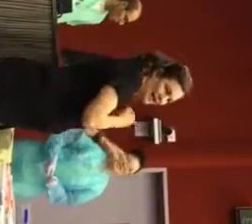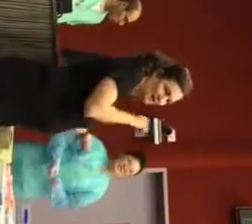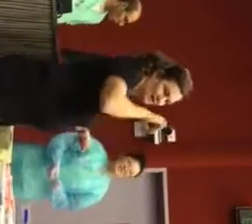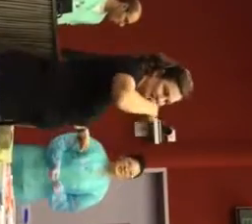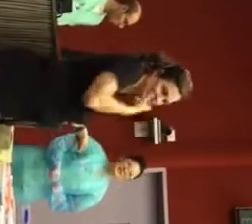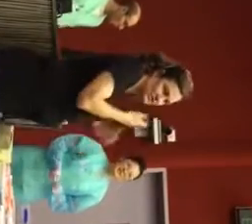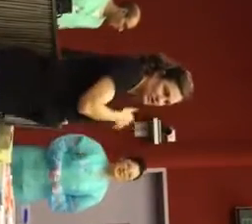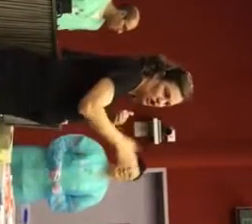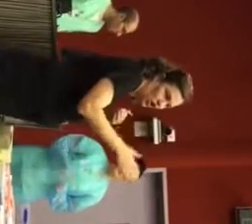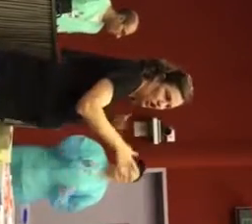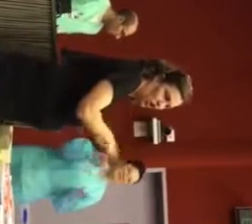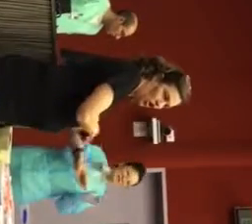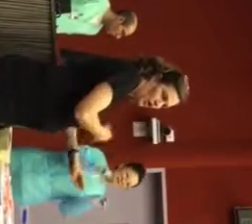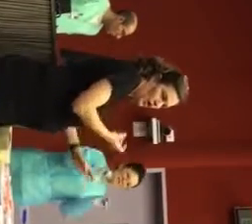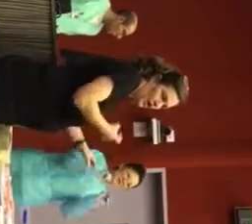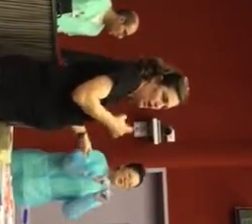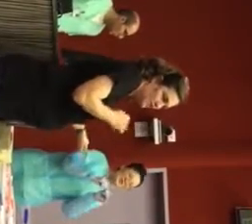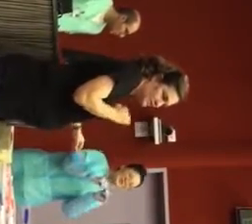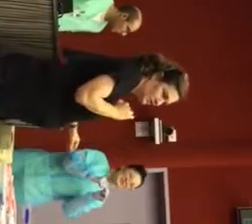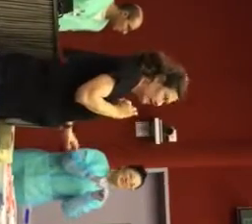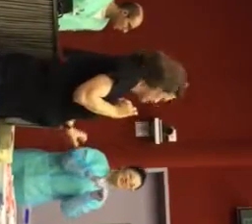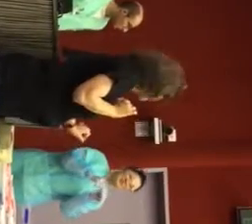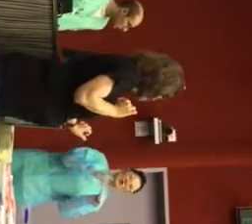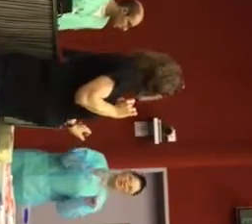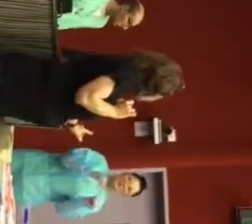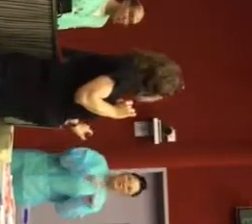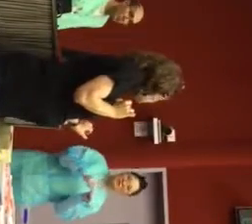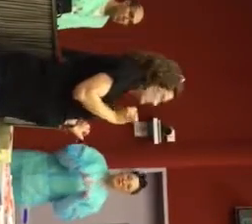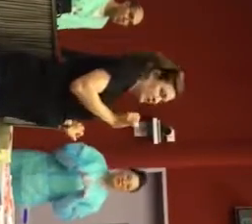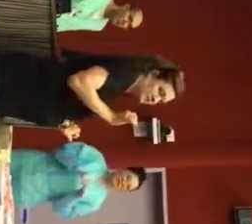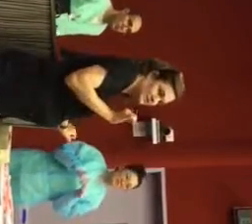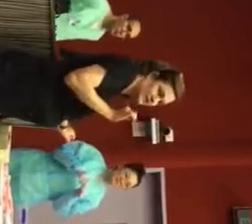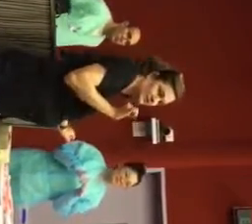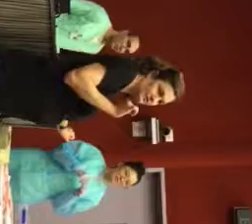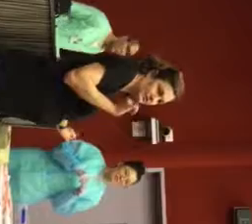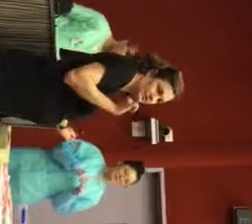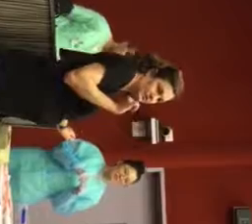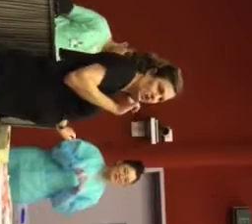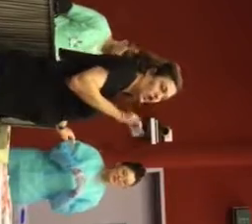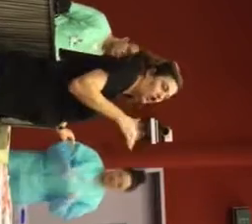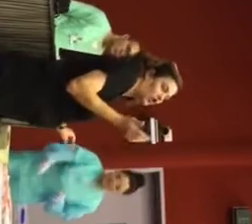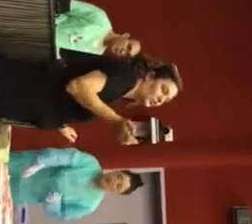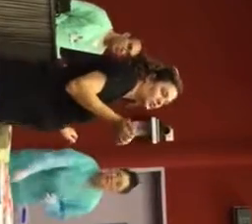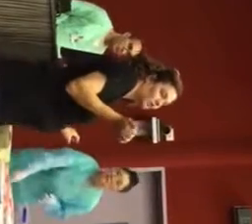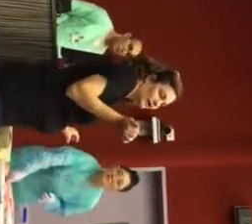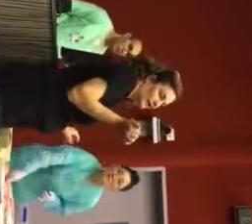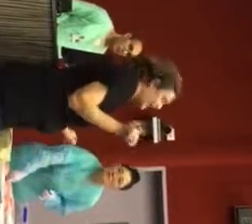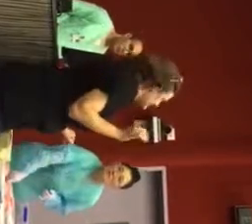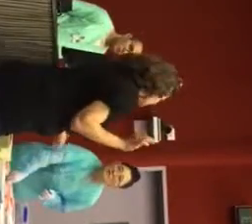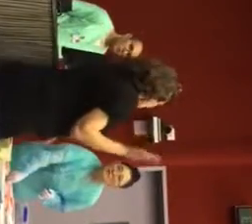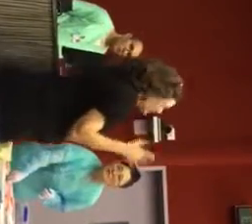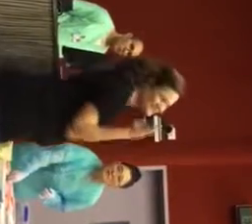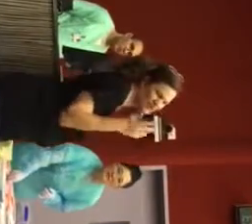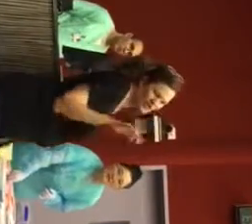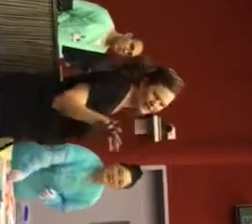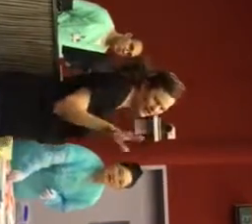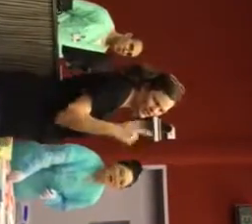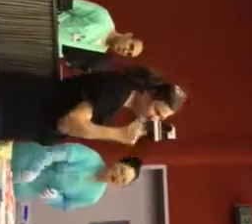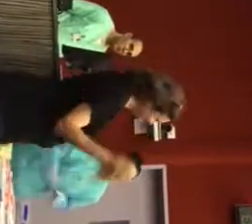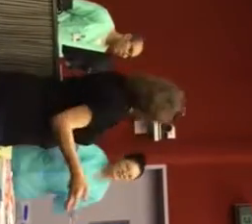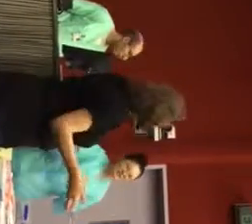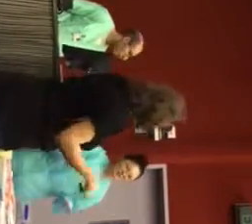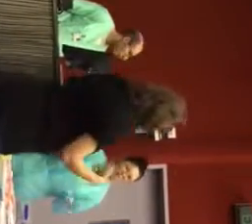Usually they need because when you make a denture, there's a couple. Sorry, my mistake. Oh, which one lasts longer?